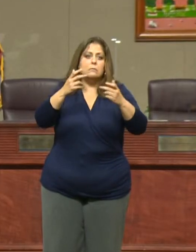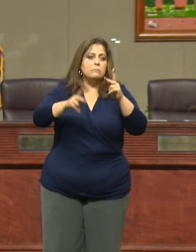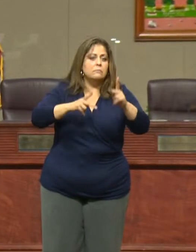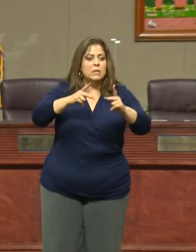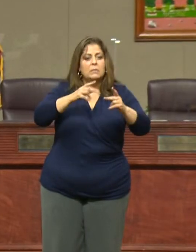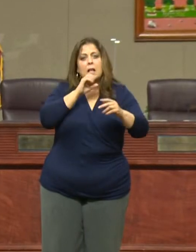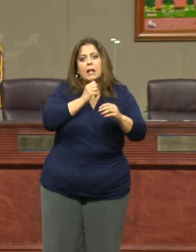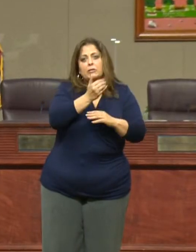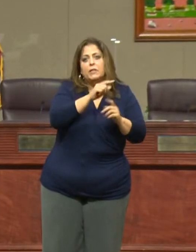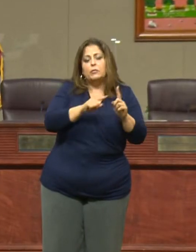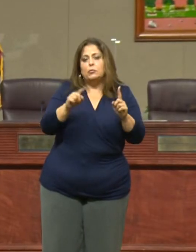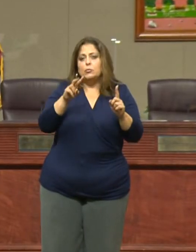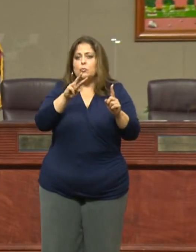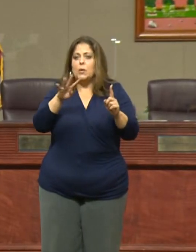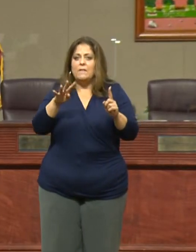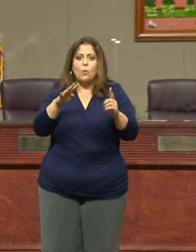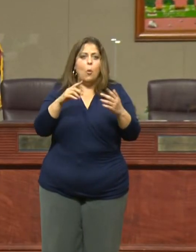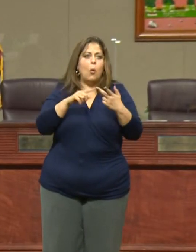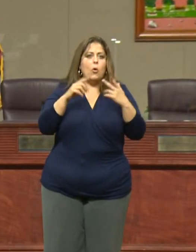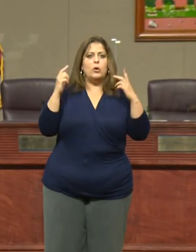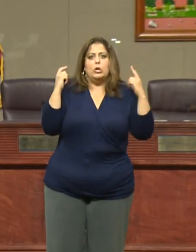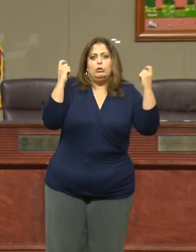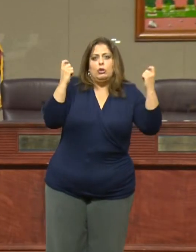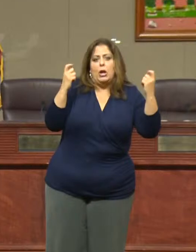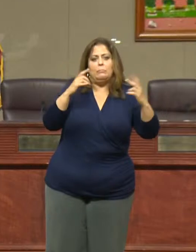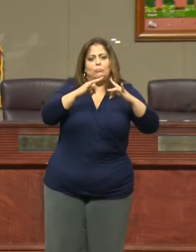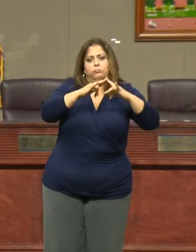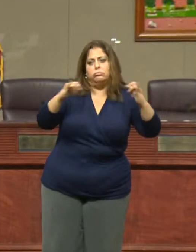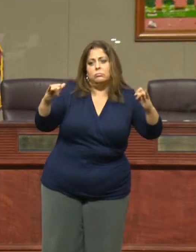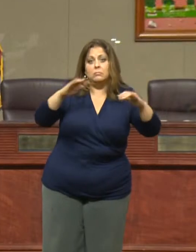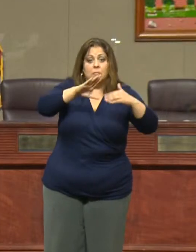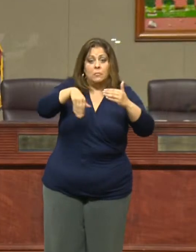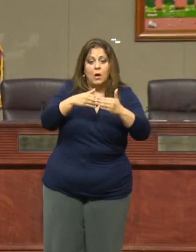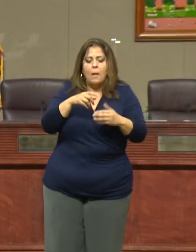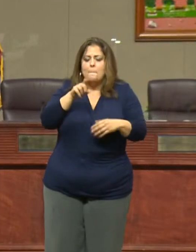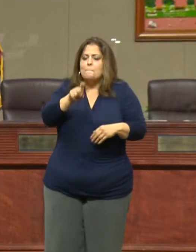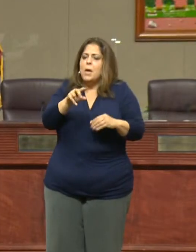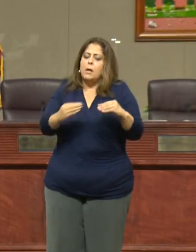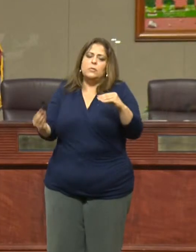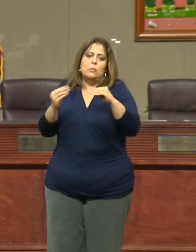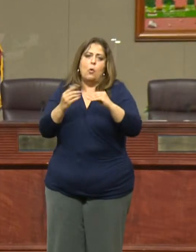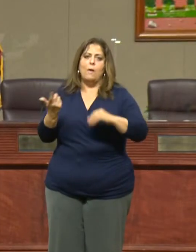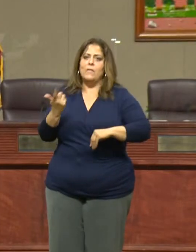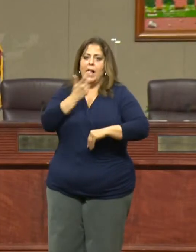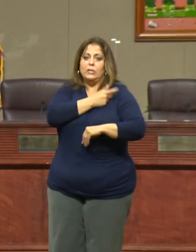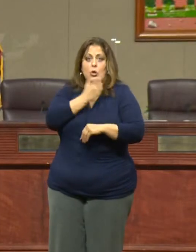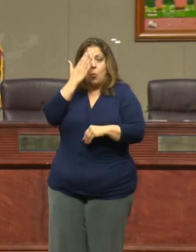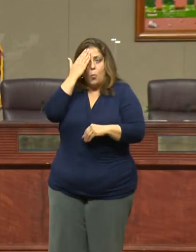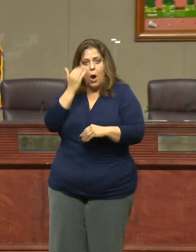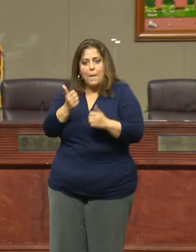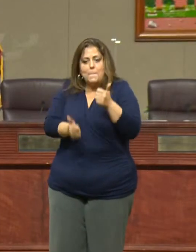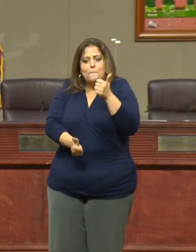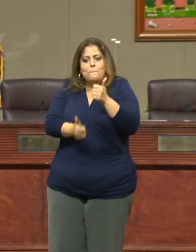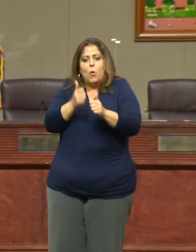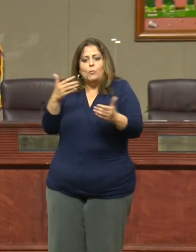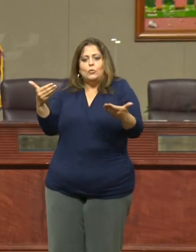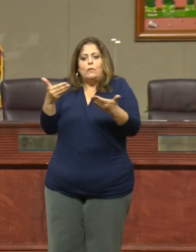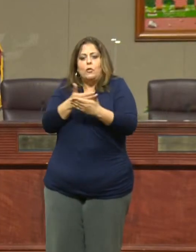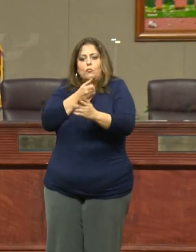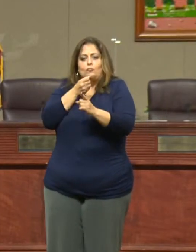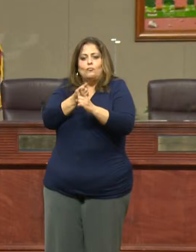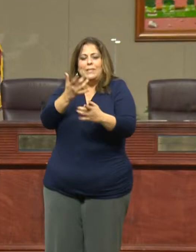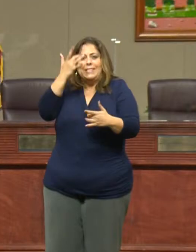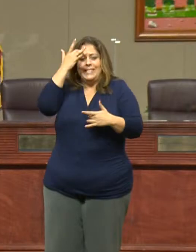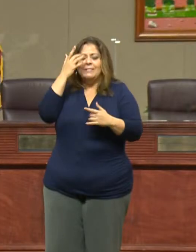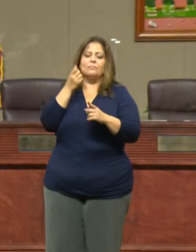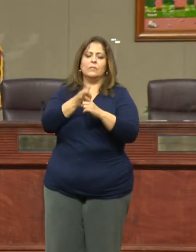gyms, other places, to try to increase vaccination rates, because this is where the bulk of the new cases are